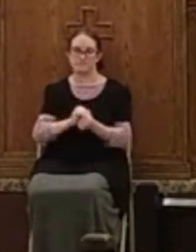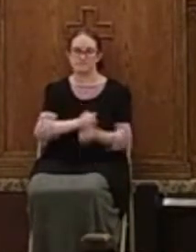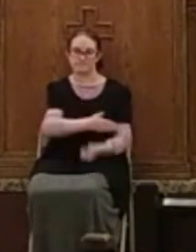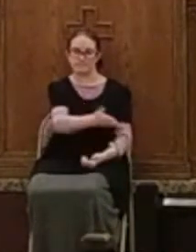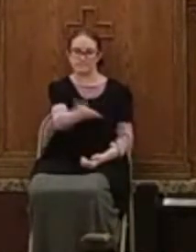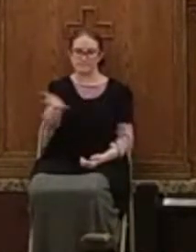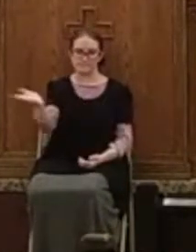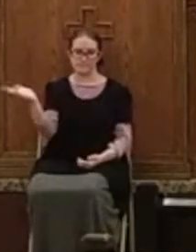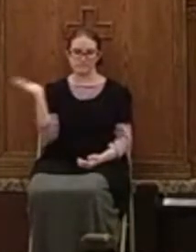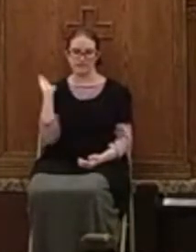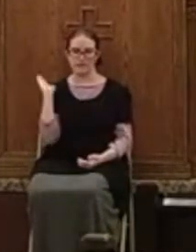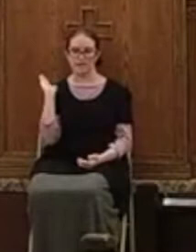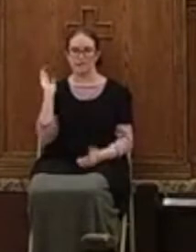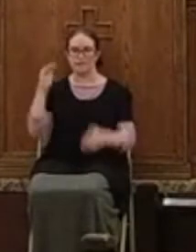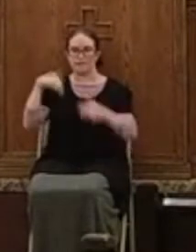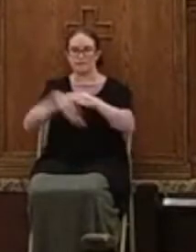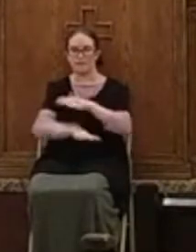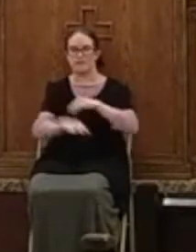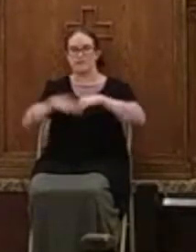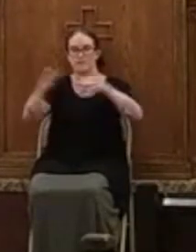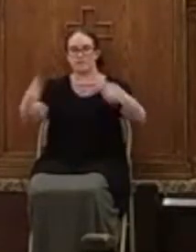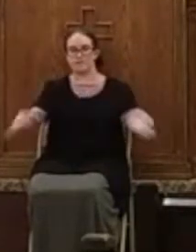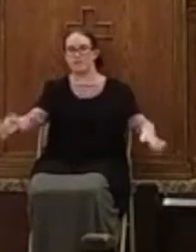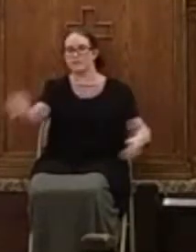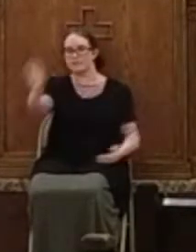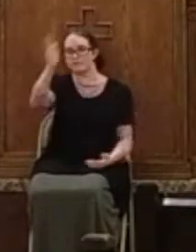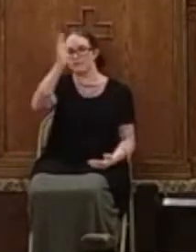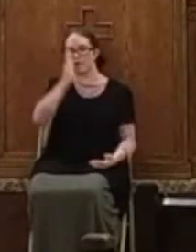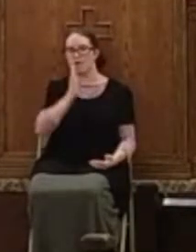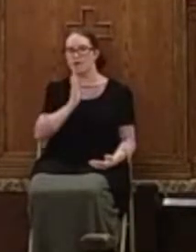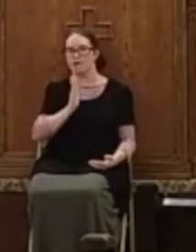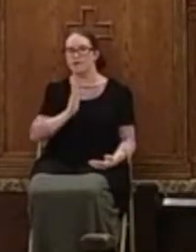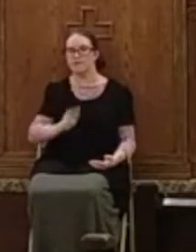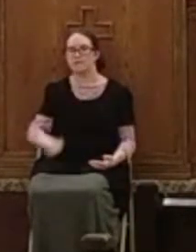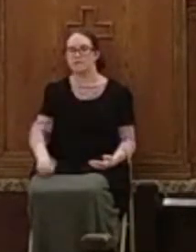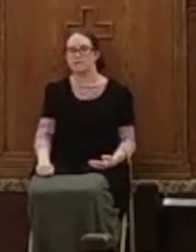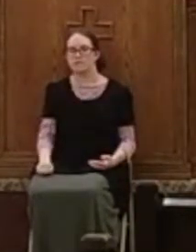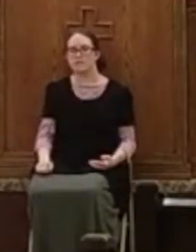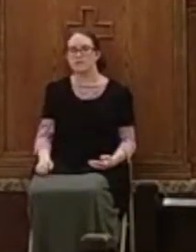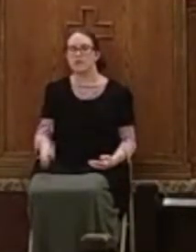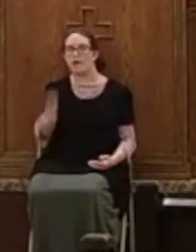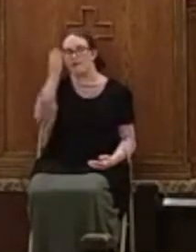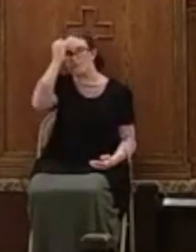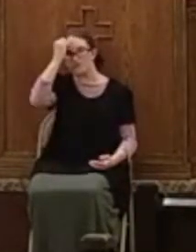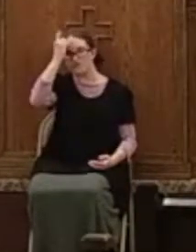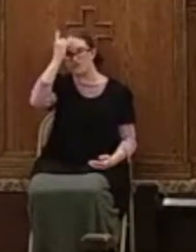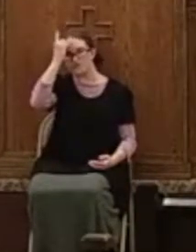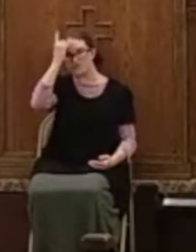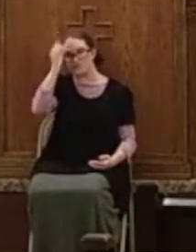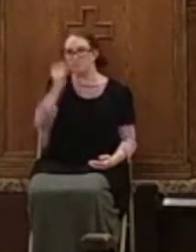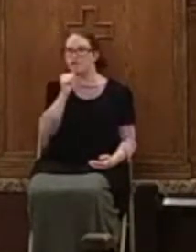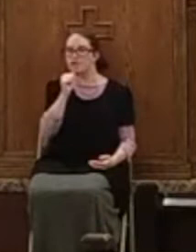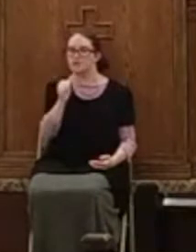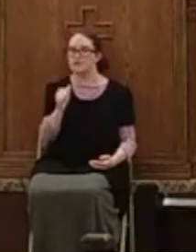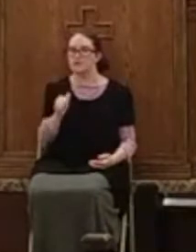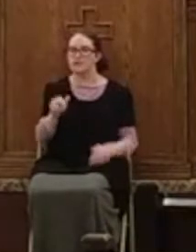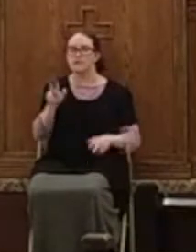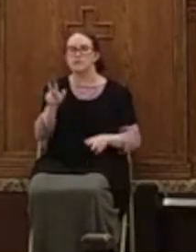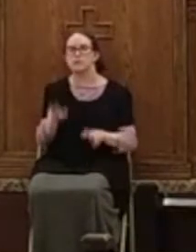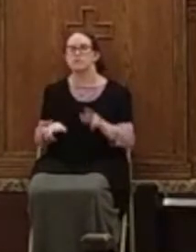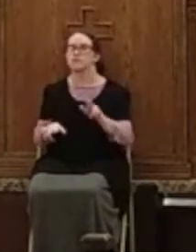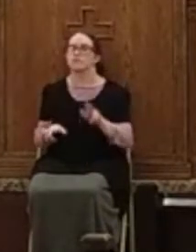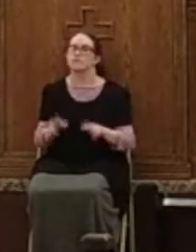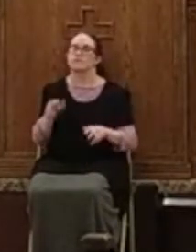us that we can go into the presence of God. But you've got to understand, you just don't nonchalantly go.